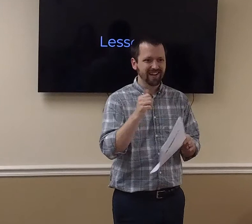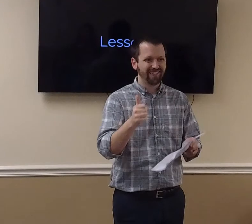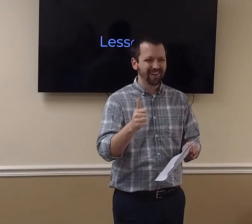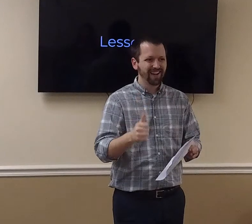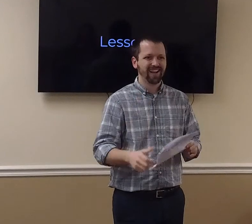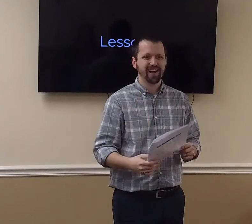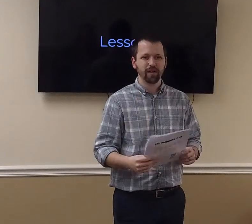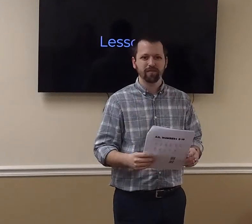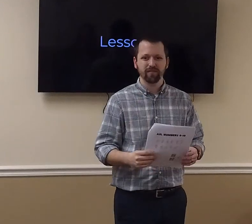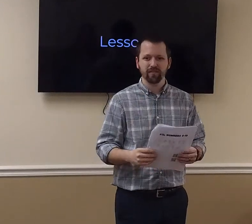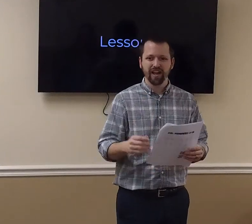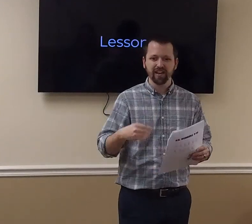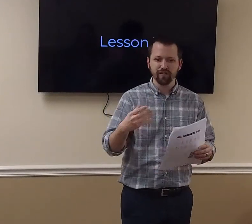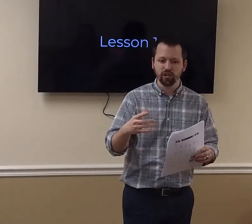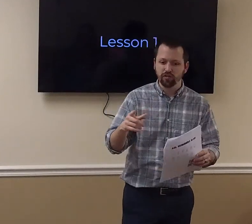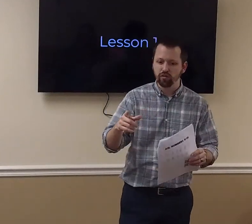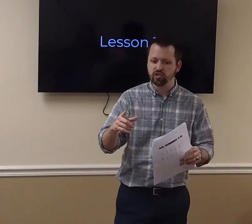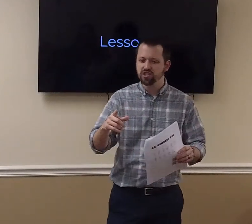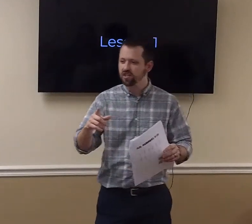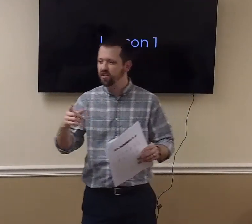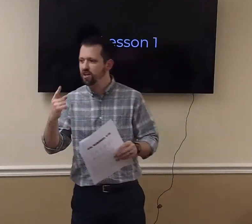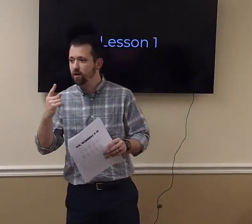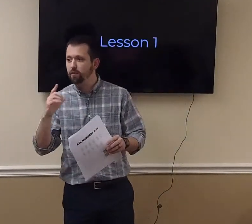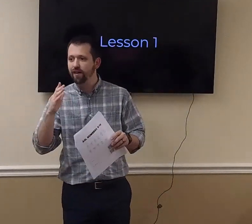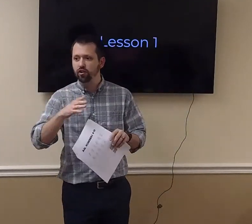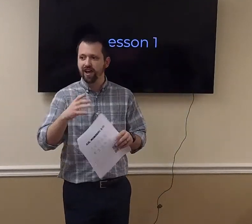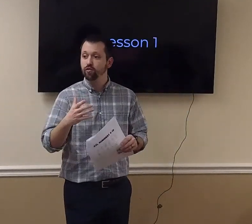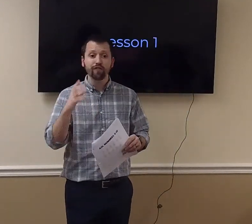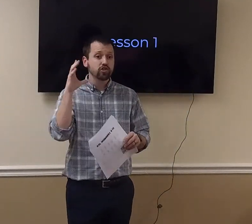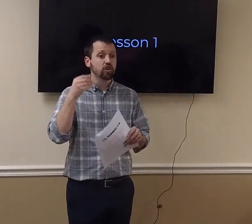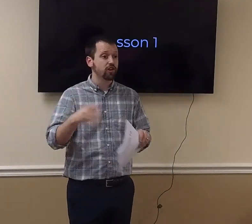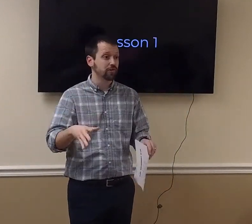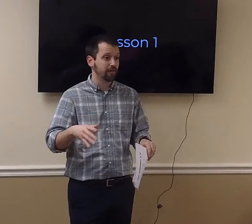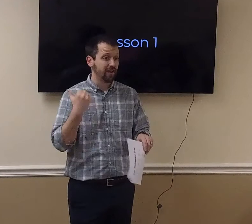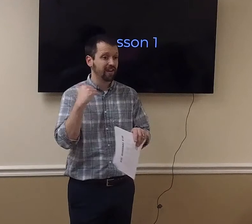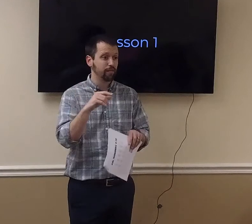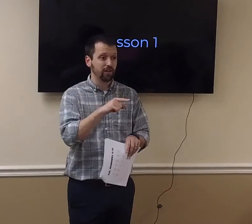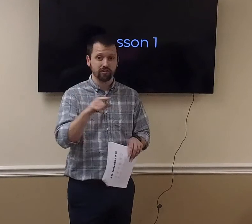So I can give you those. So just come to me after class, or if you just lost yours, I can email it to